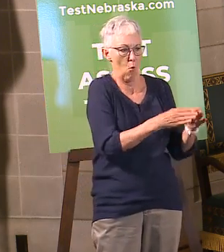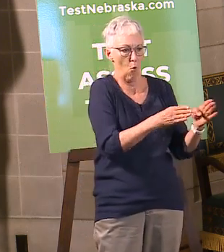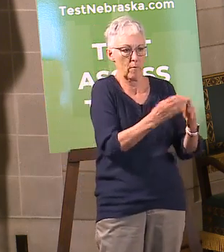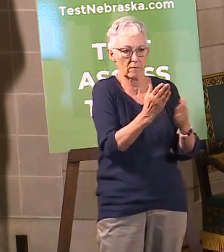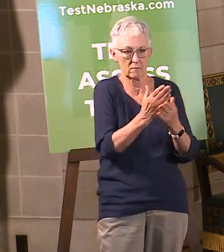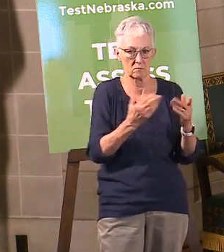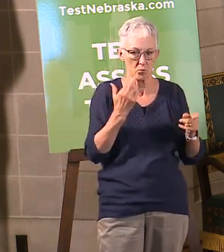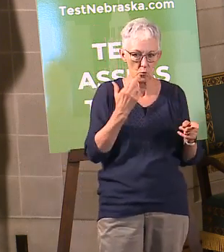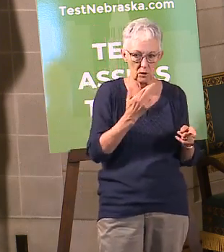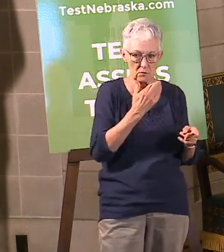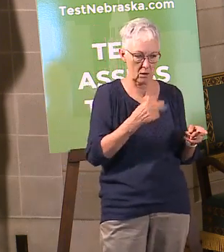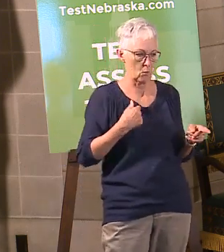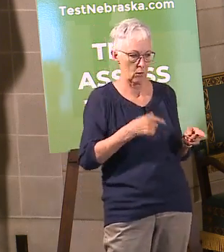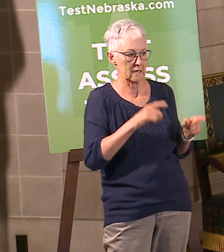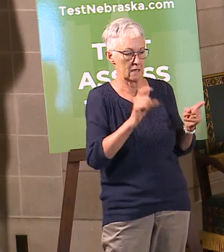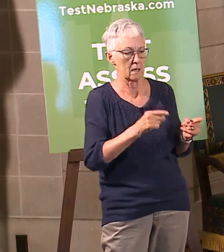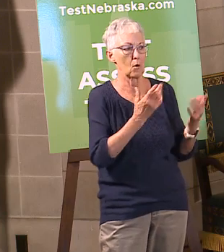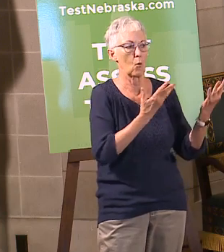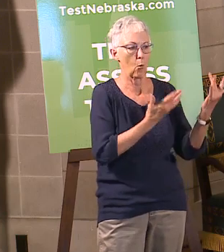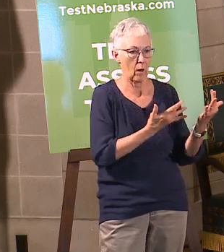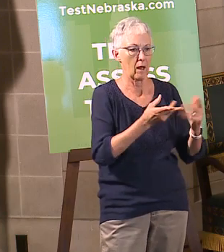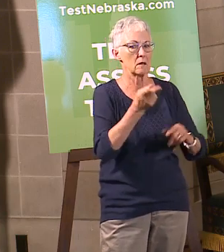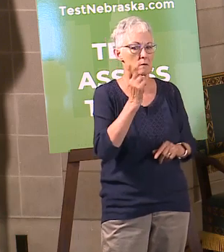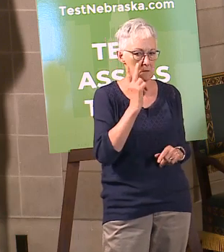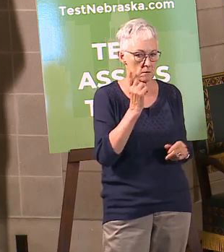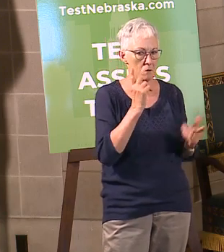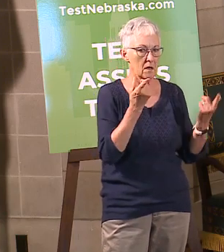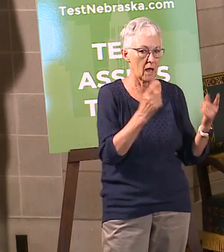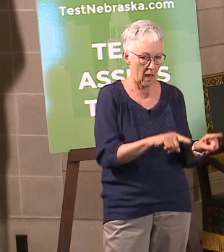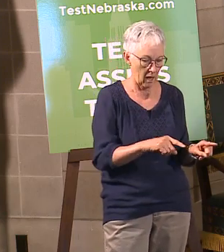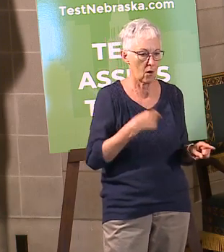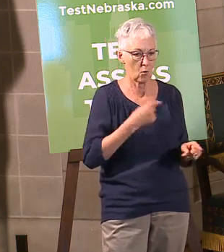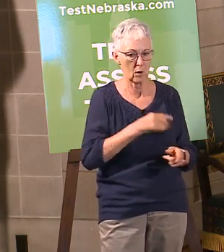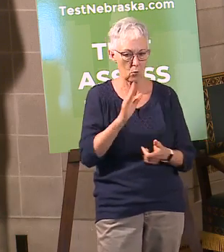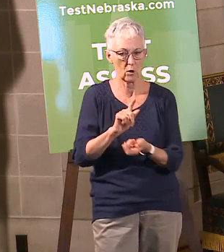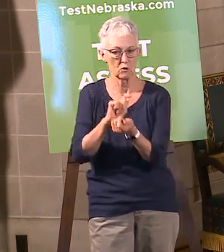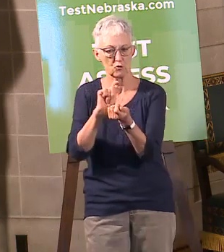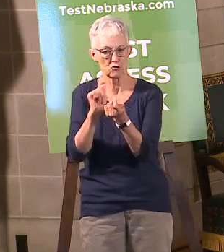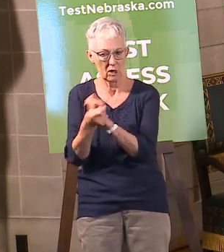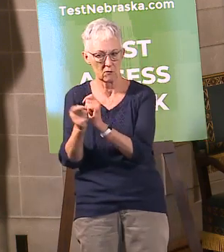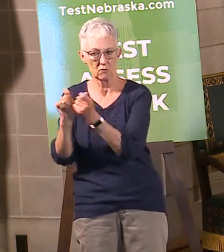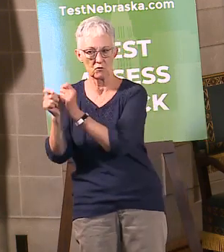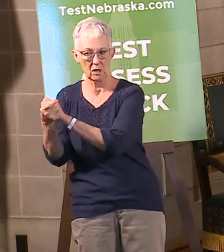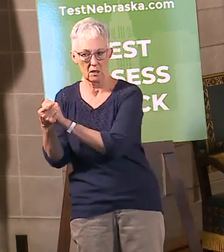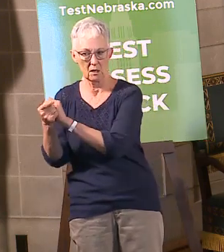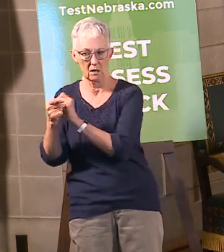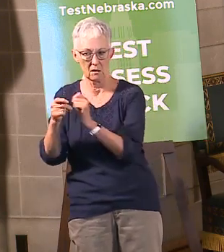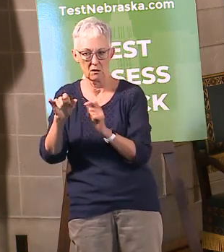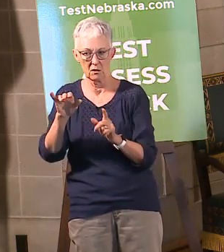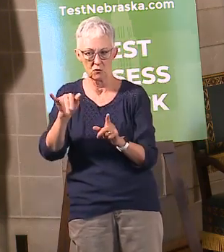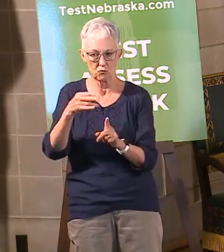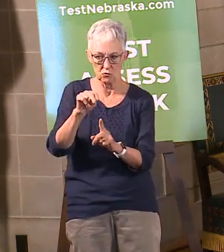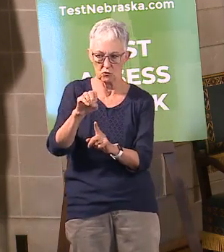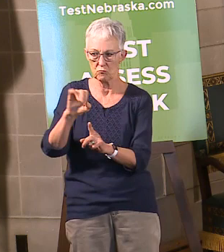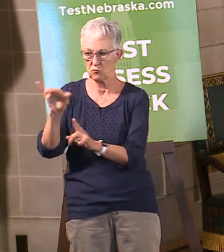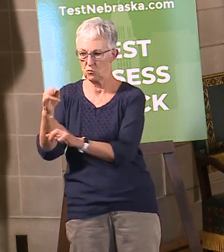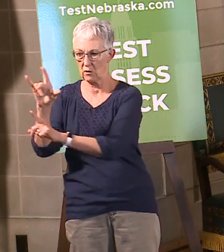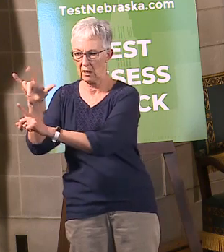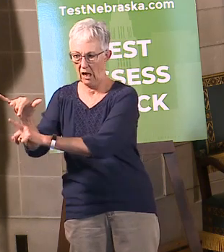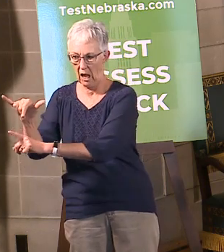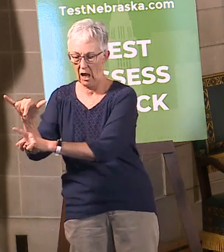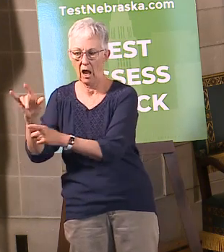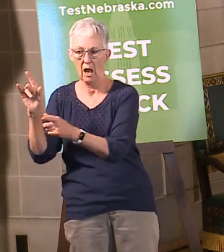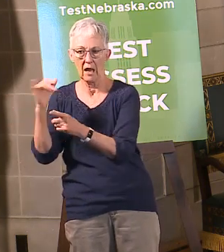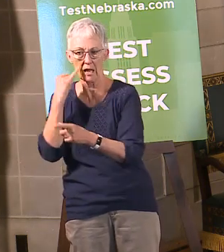having more guidelines in the future. We'll make more determinations about what's going to happen in June or July as we get a little bit more data through May to ensure that everything is continuing